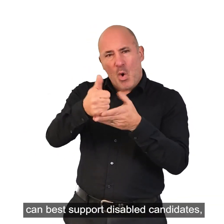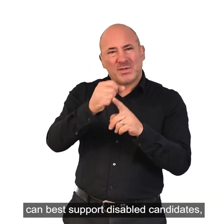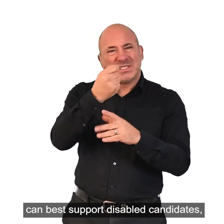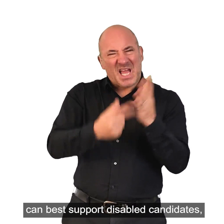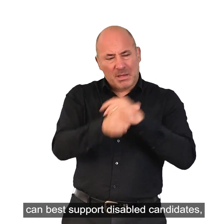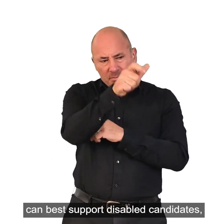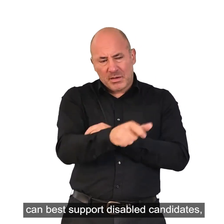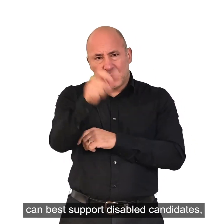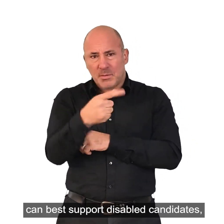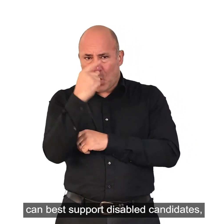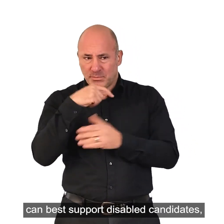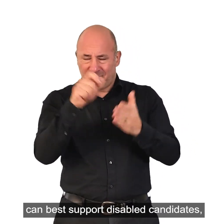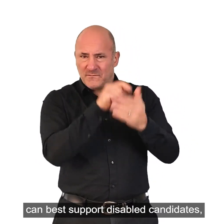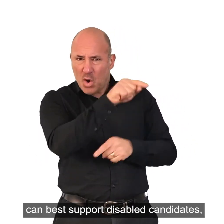support disabled candidates,